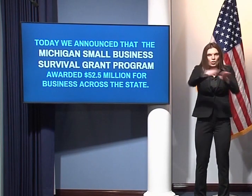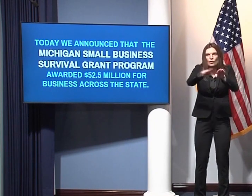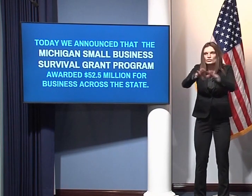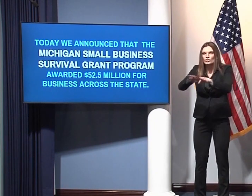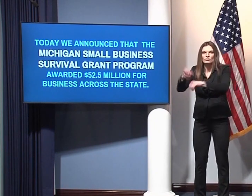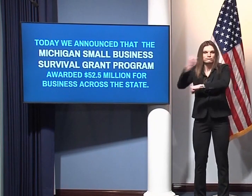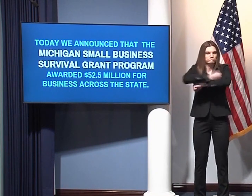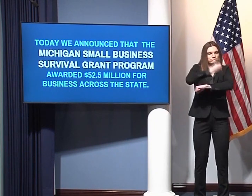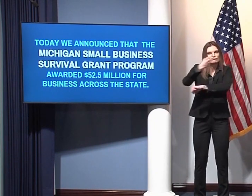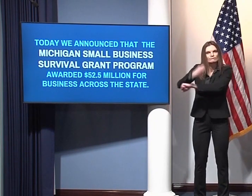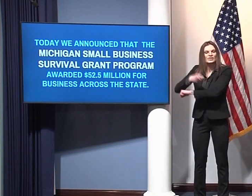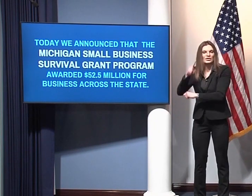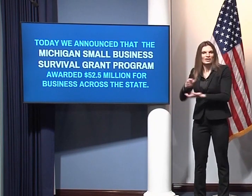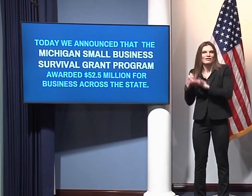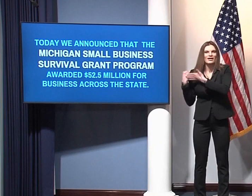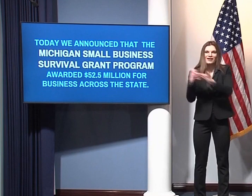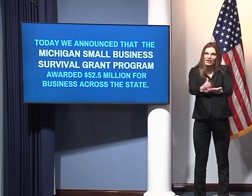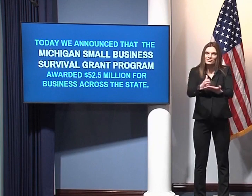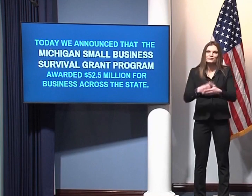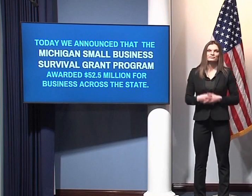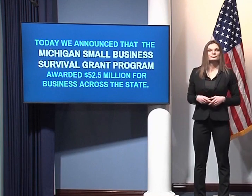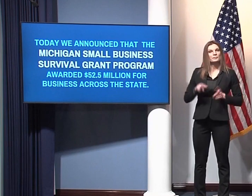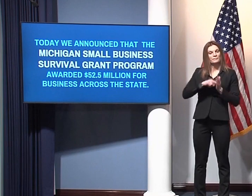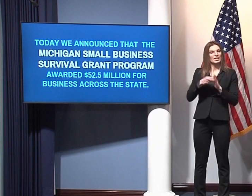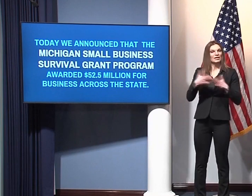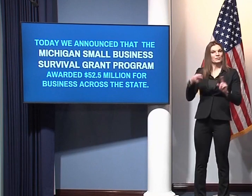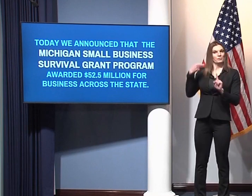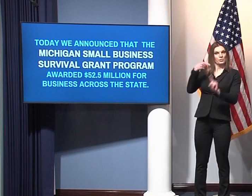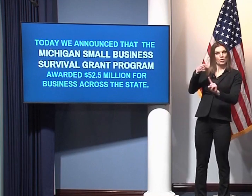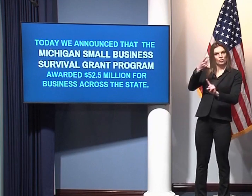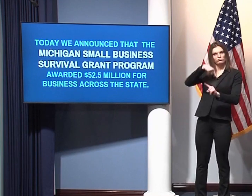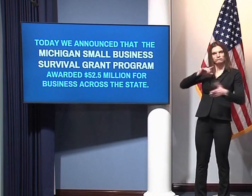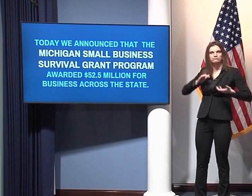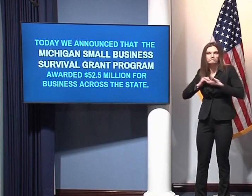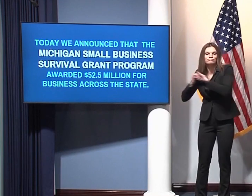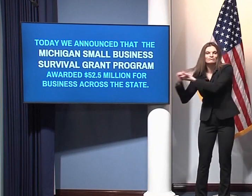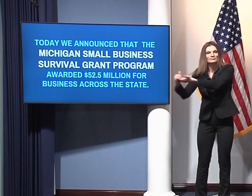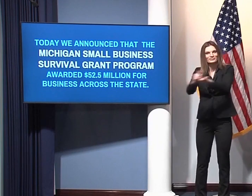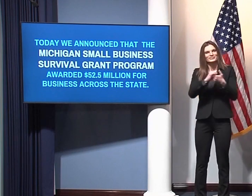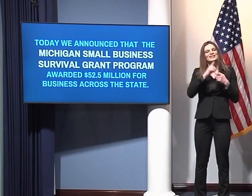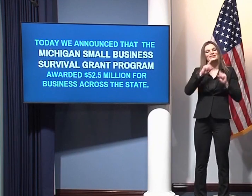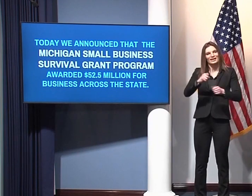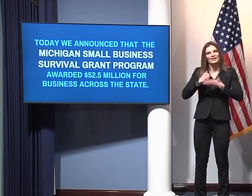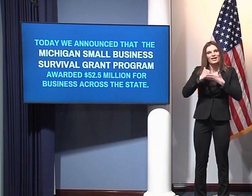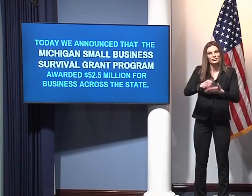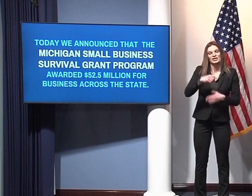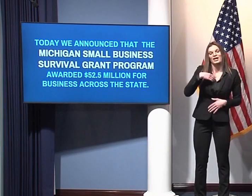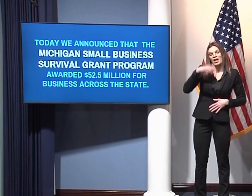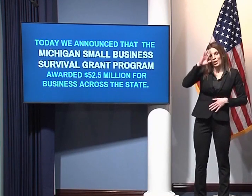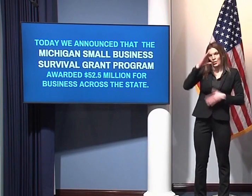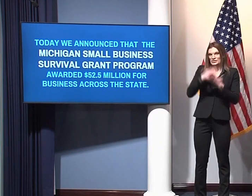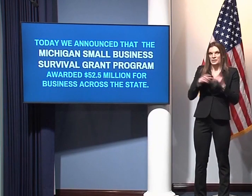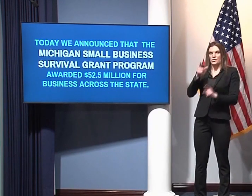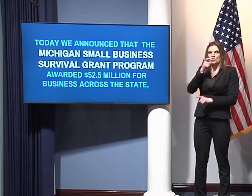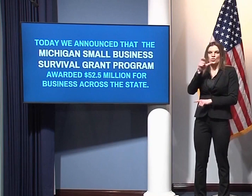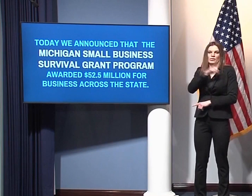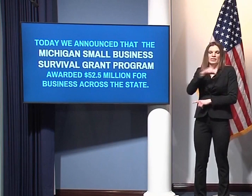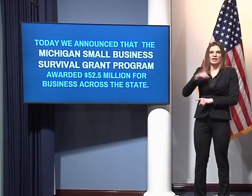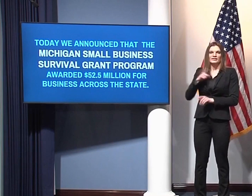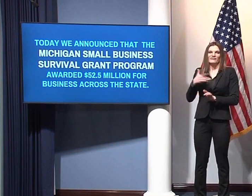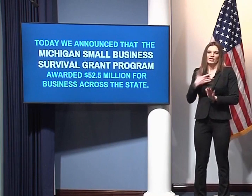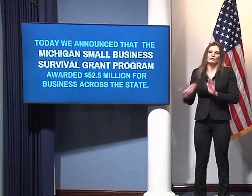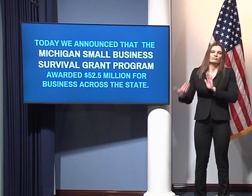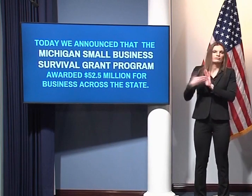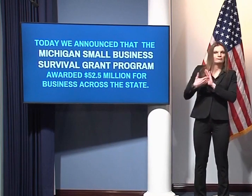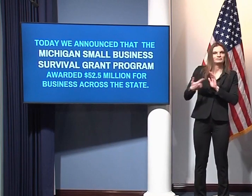we can help people. So even if members of the legislature want to indulge in conspiracy theories